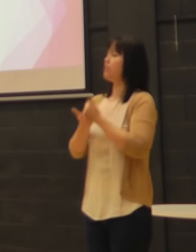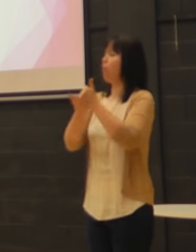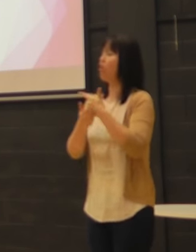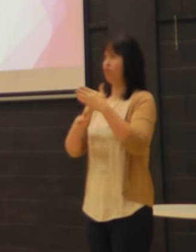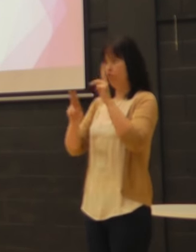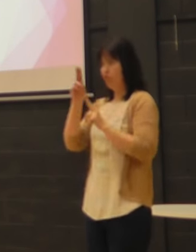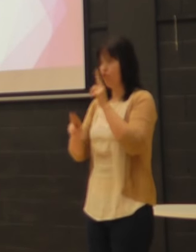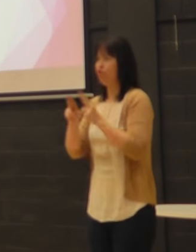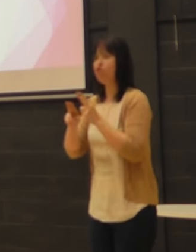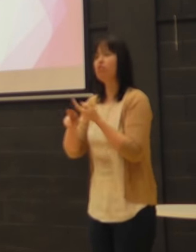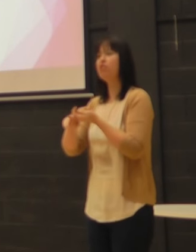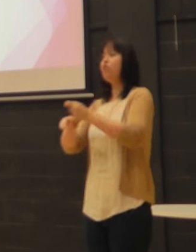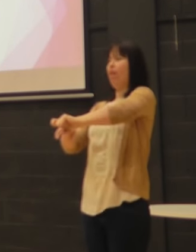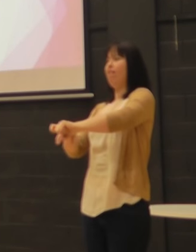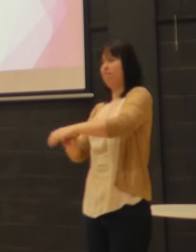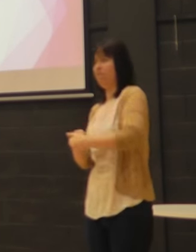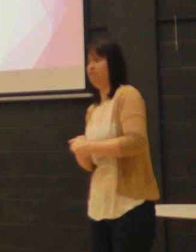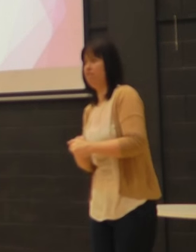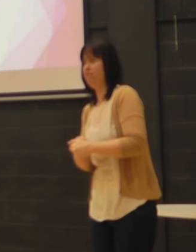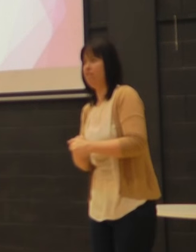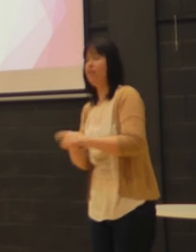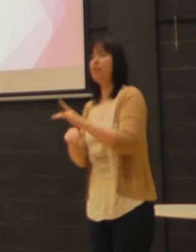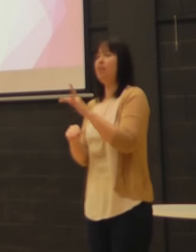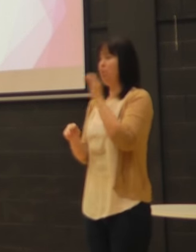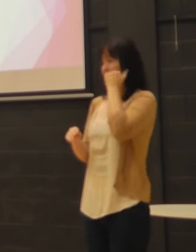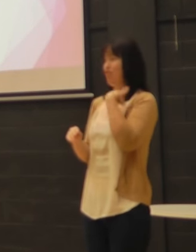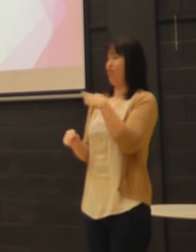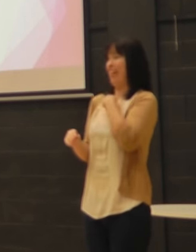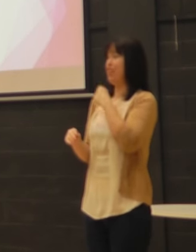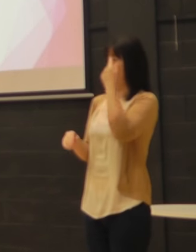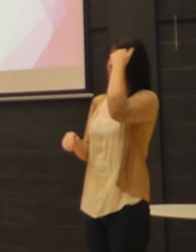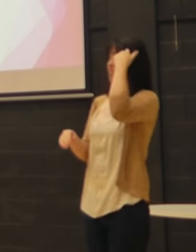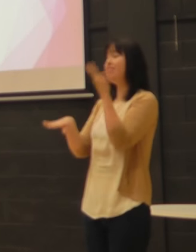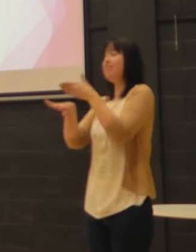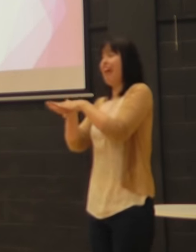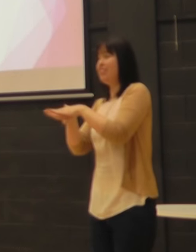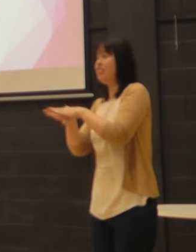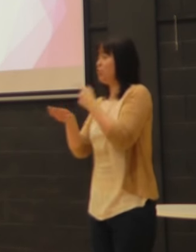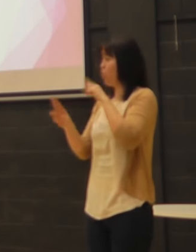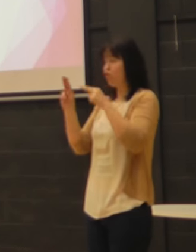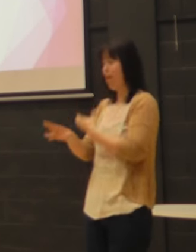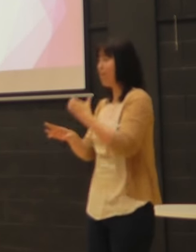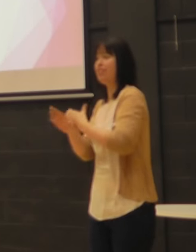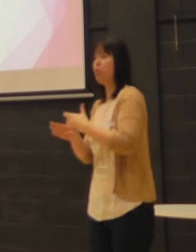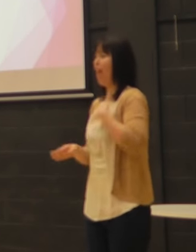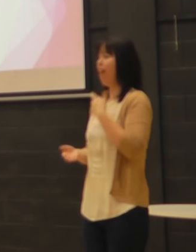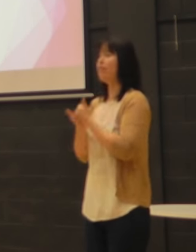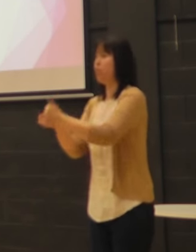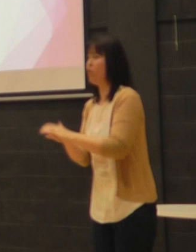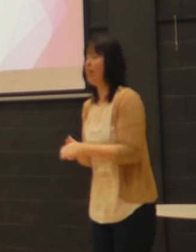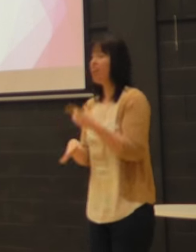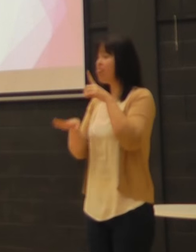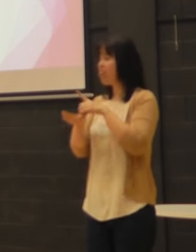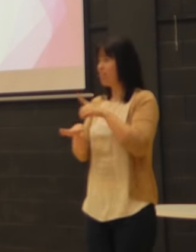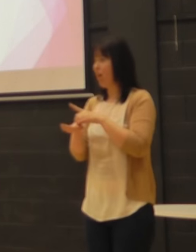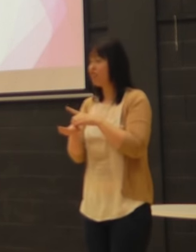and continued life support for a woman who was dead should not be continued. And the doctors were sitting at the woman's bedside